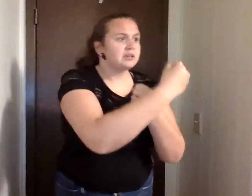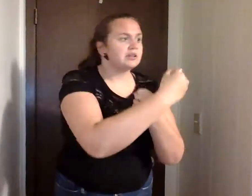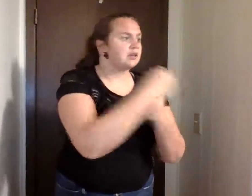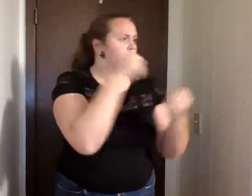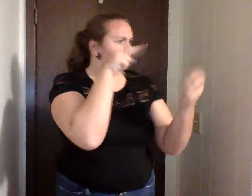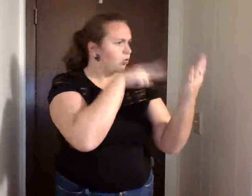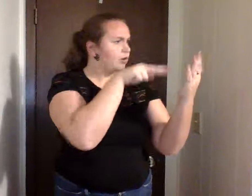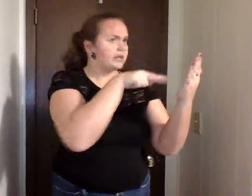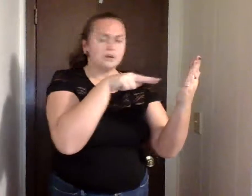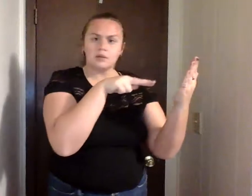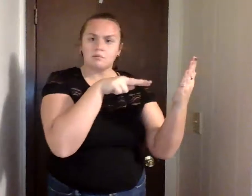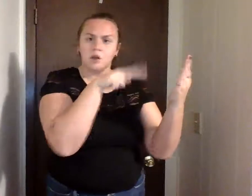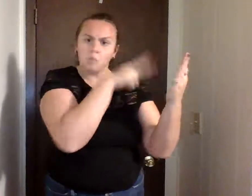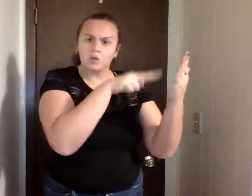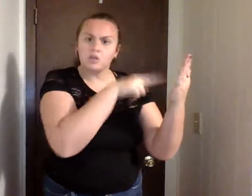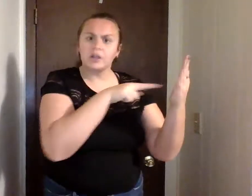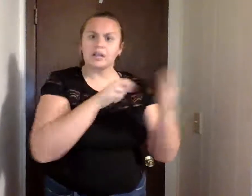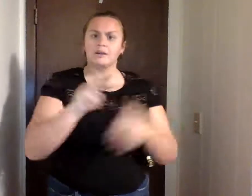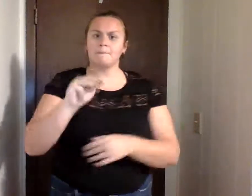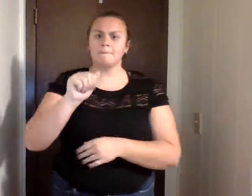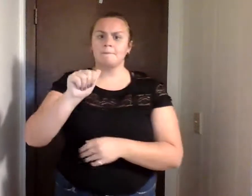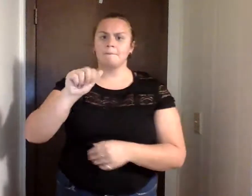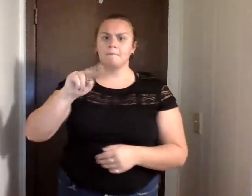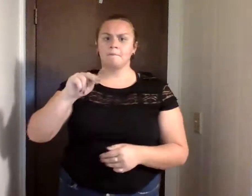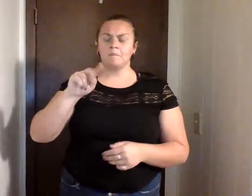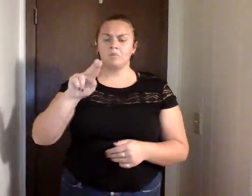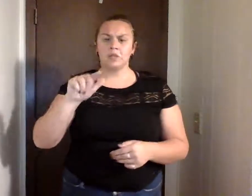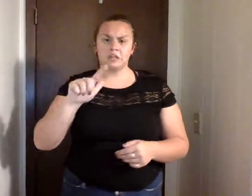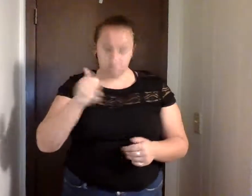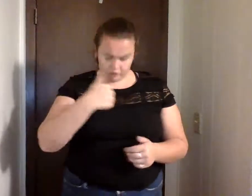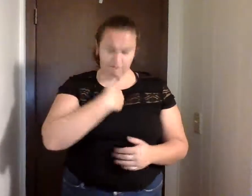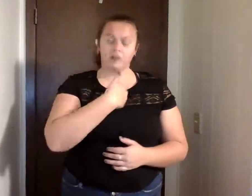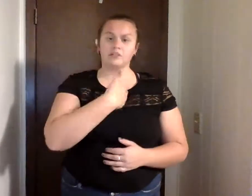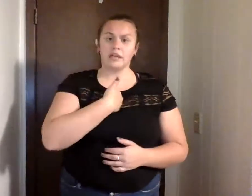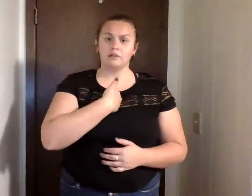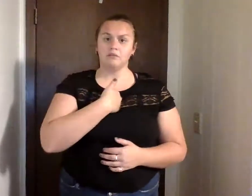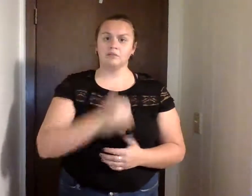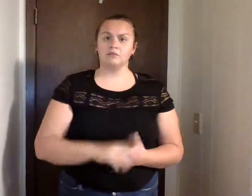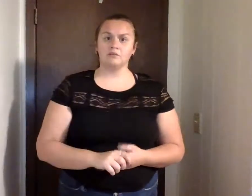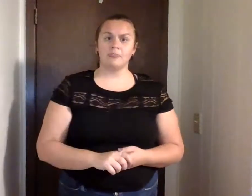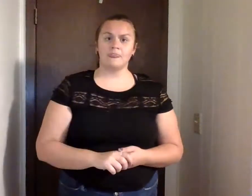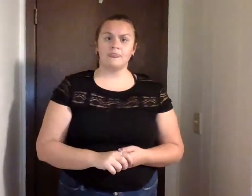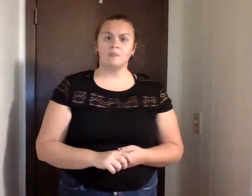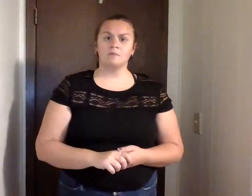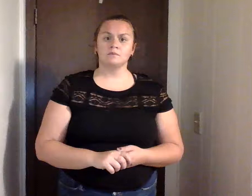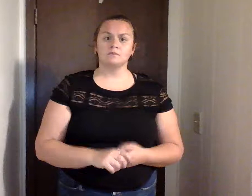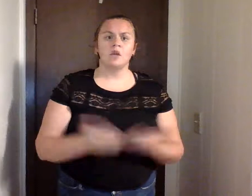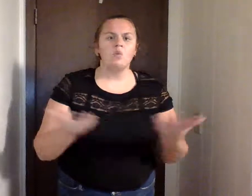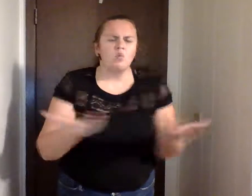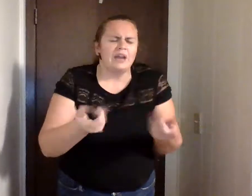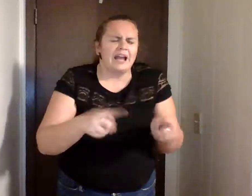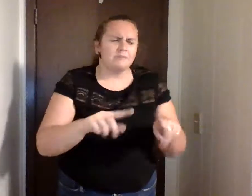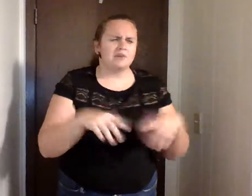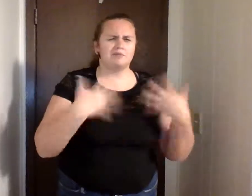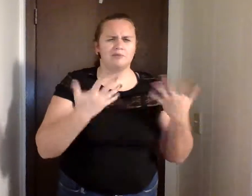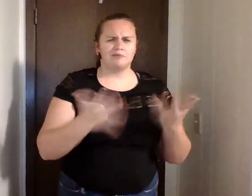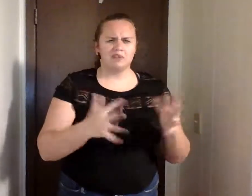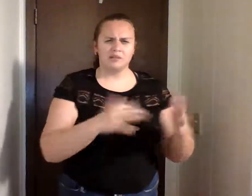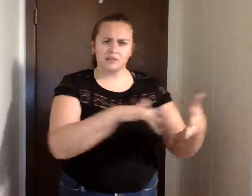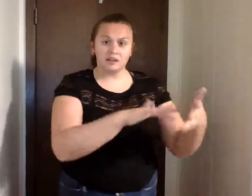them, we're actually viewing a manual of our very selves. But what happens when we're done studying?